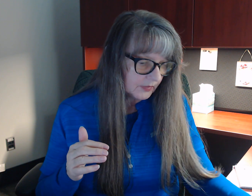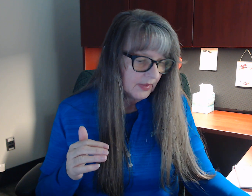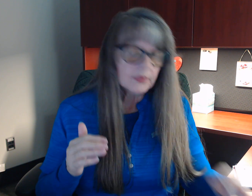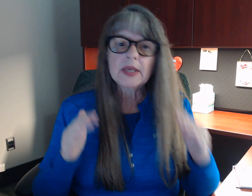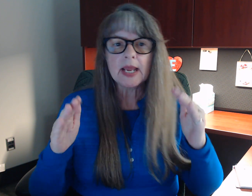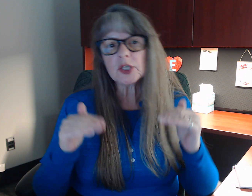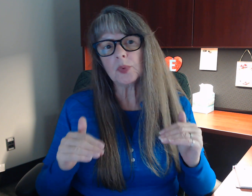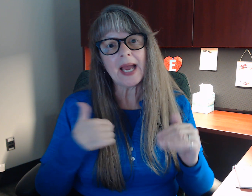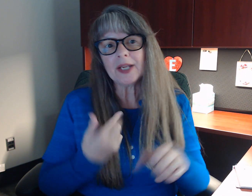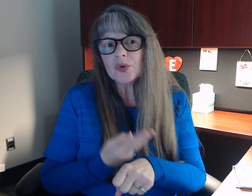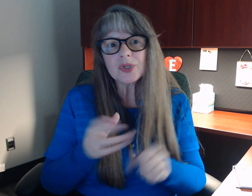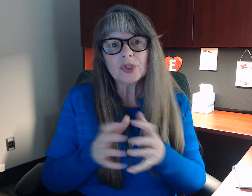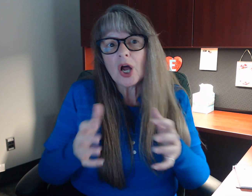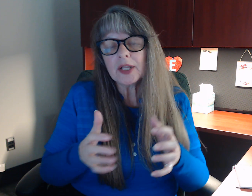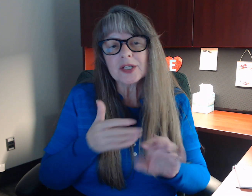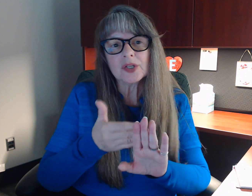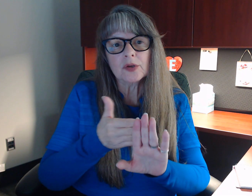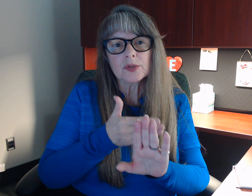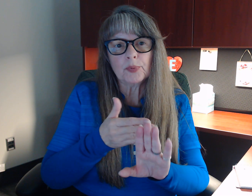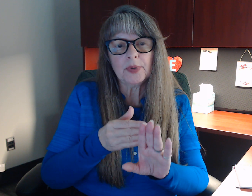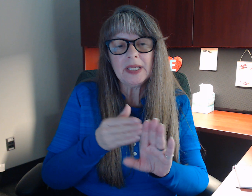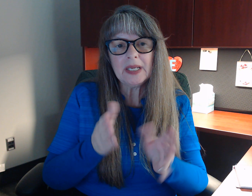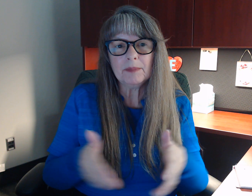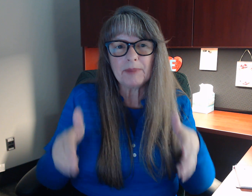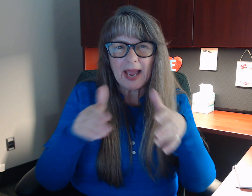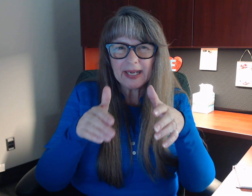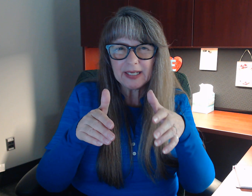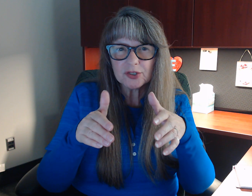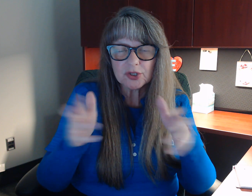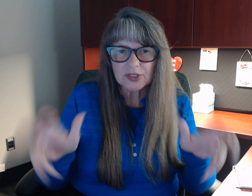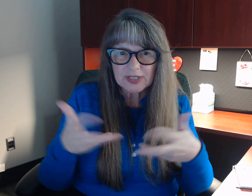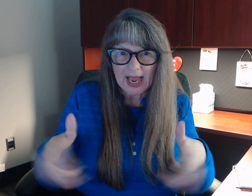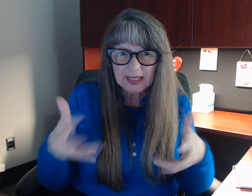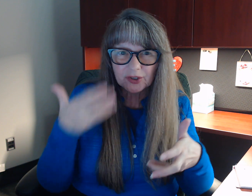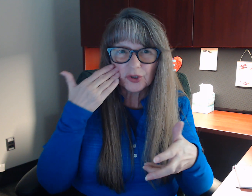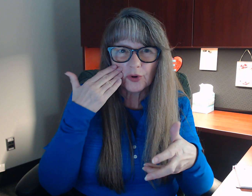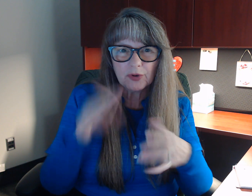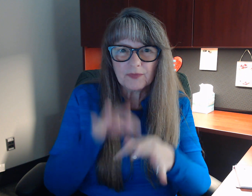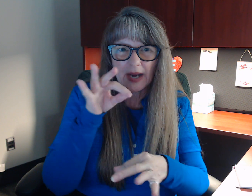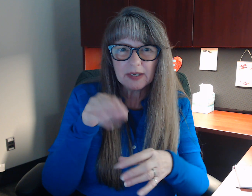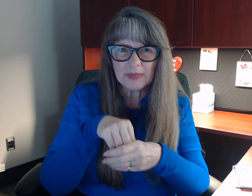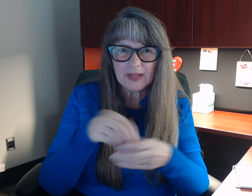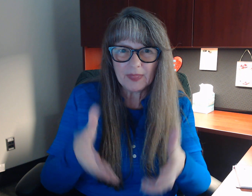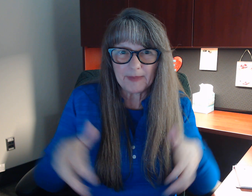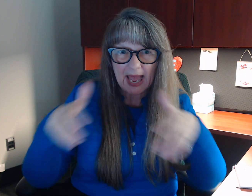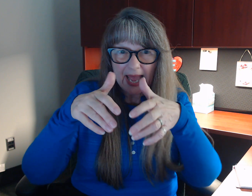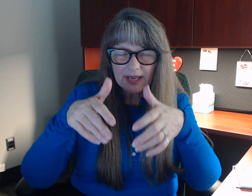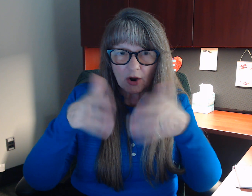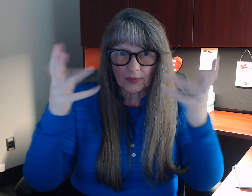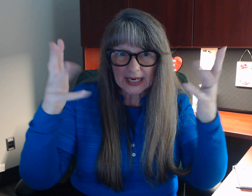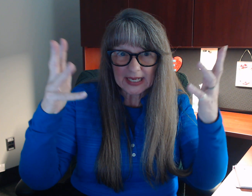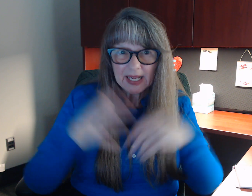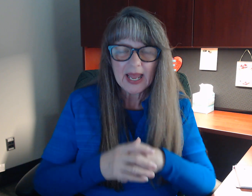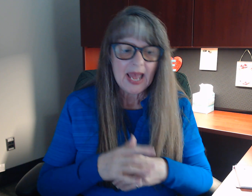The next one I use a lot is those pre-packaged salad. You find them in the bag already, and